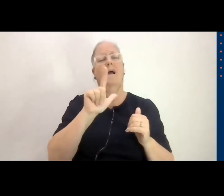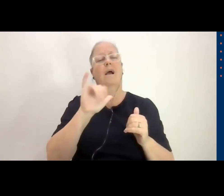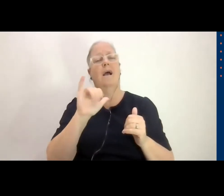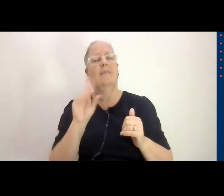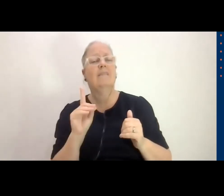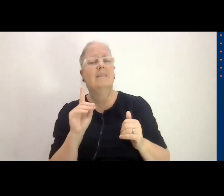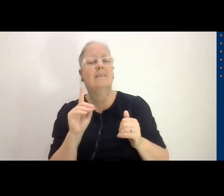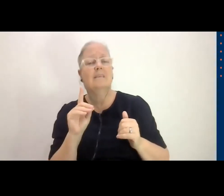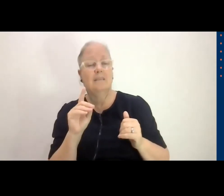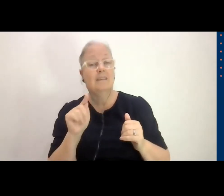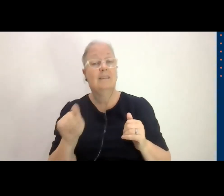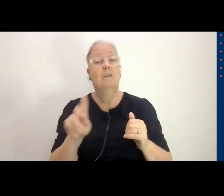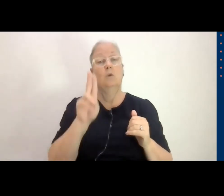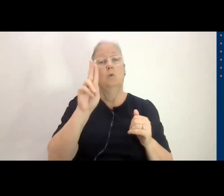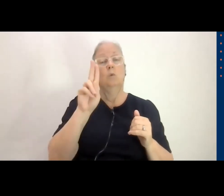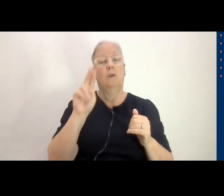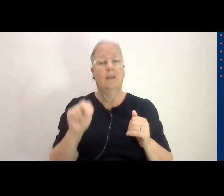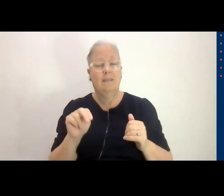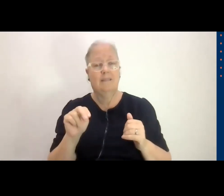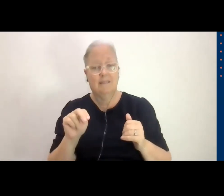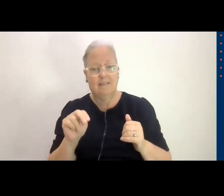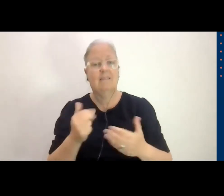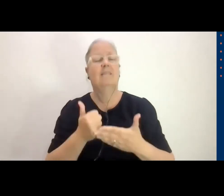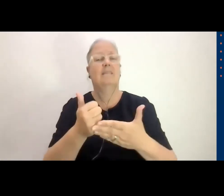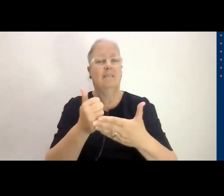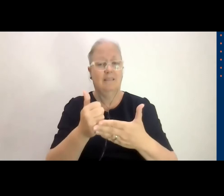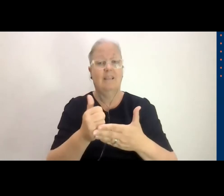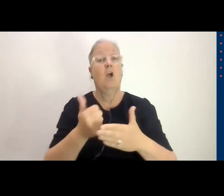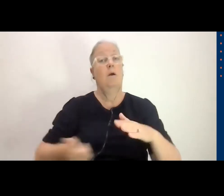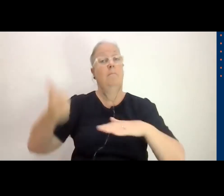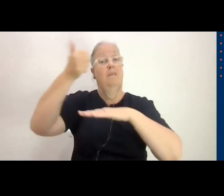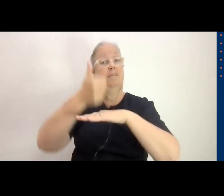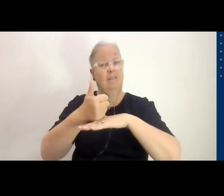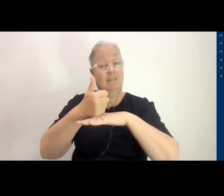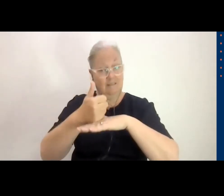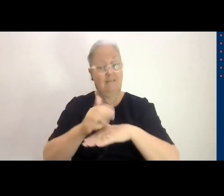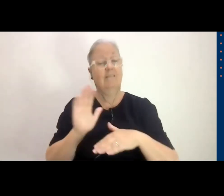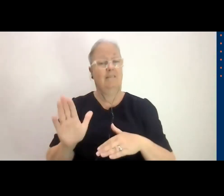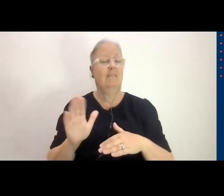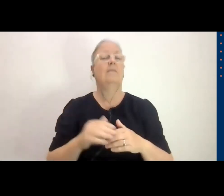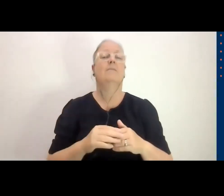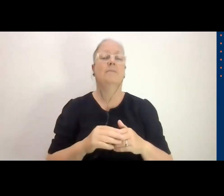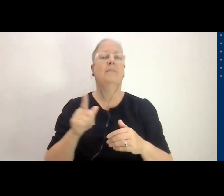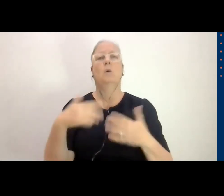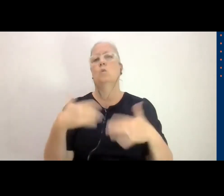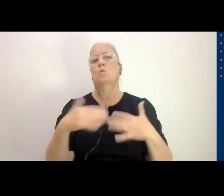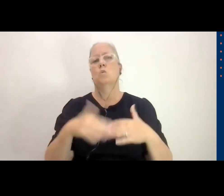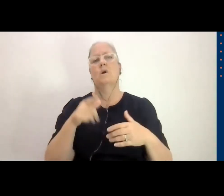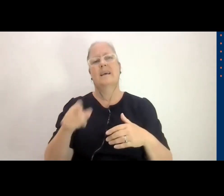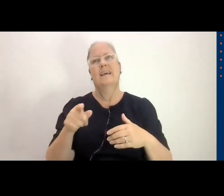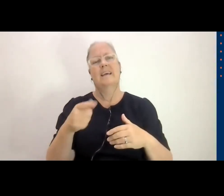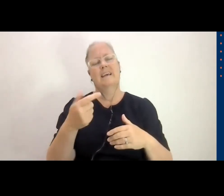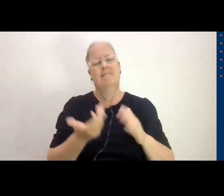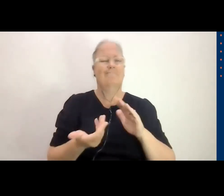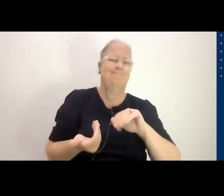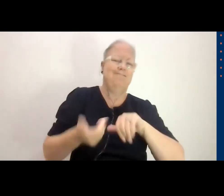He is the UNAIDS country manager for Egypt and has extensive experience in the field of public health and infectious disease.